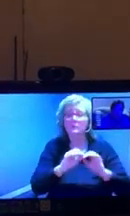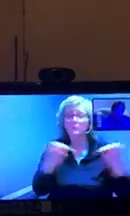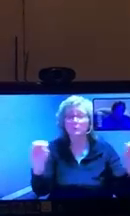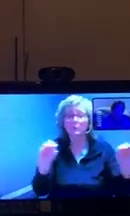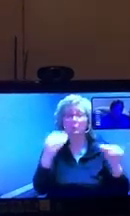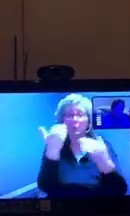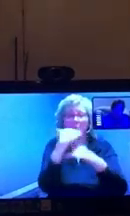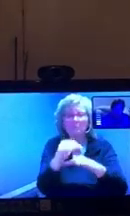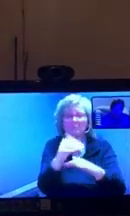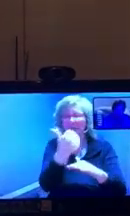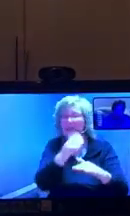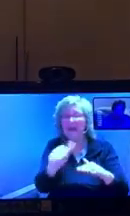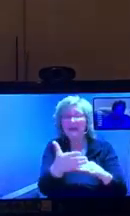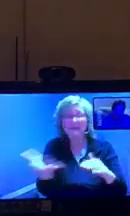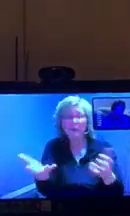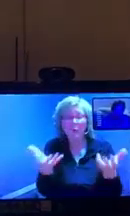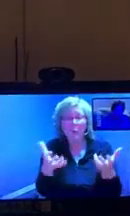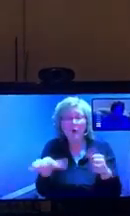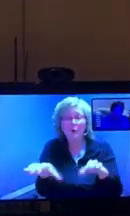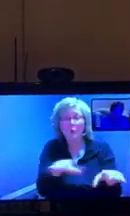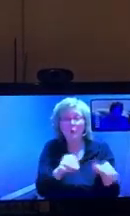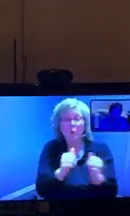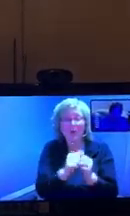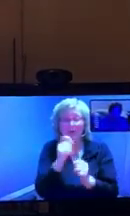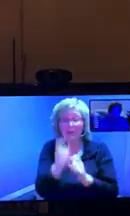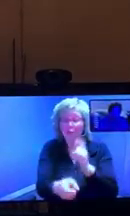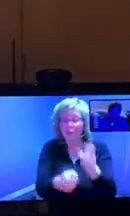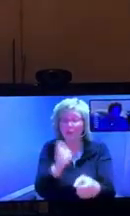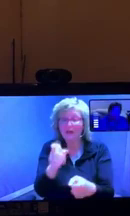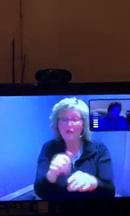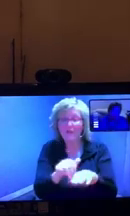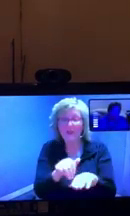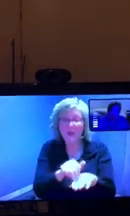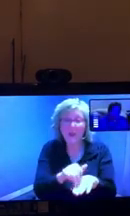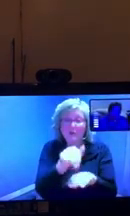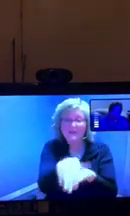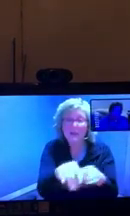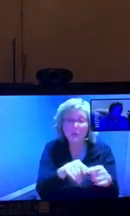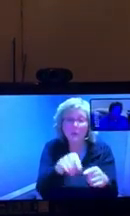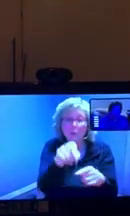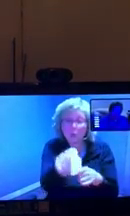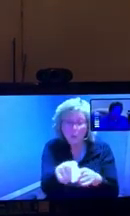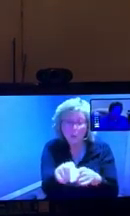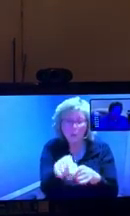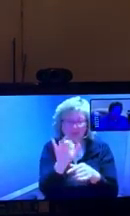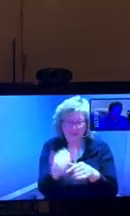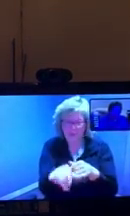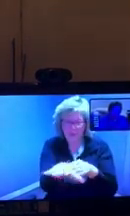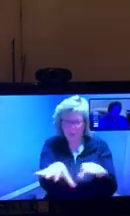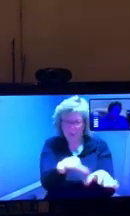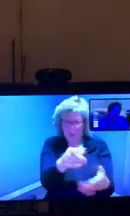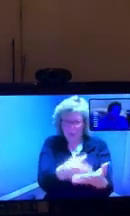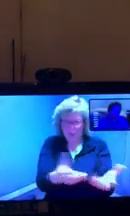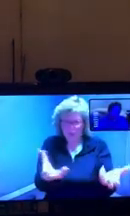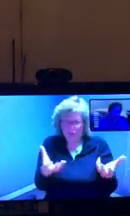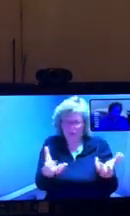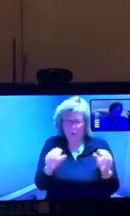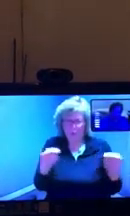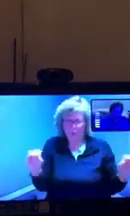do with the donations that are funded forward to you, it's yours to do what you wish. No restrictions.